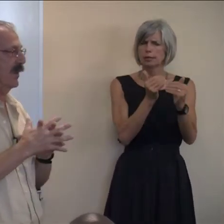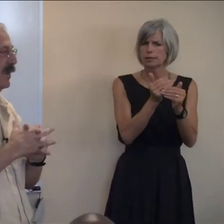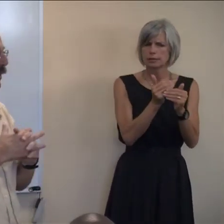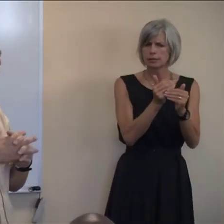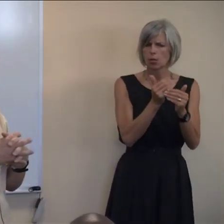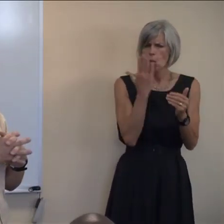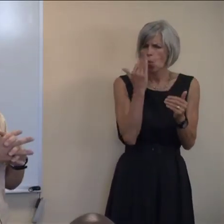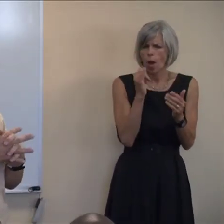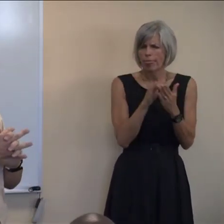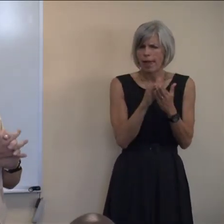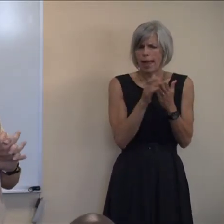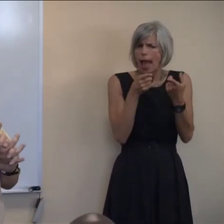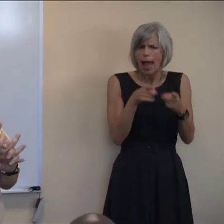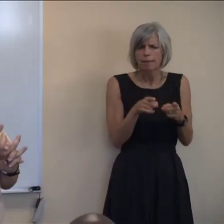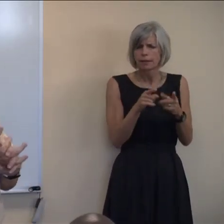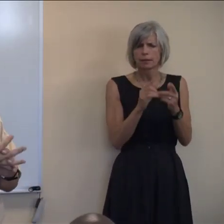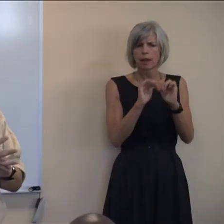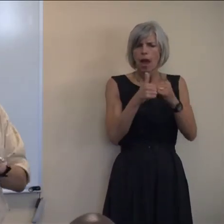this happen.